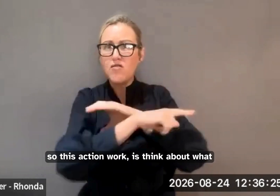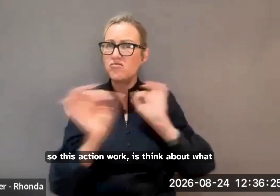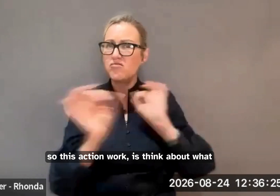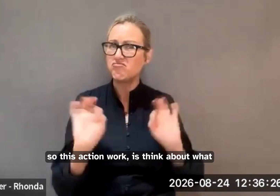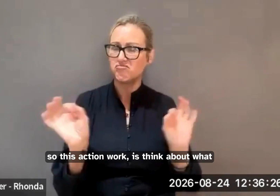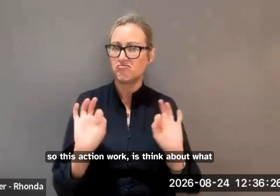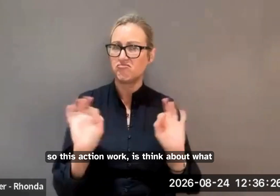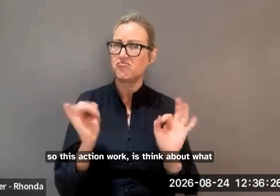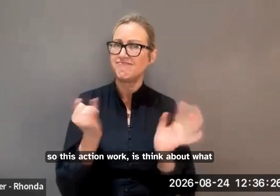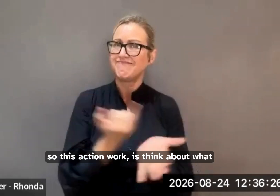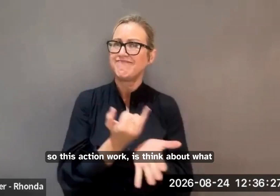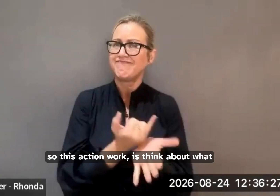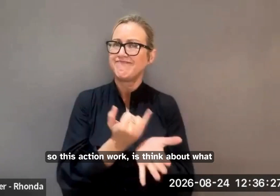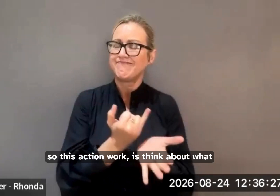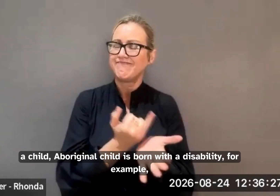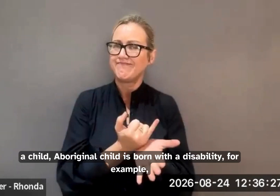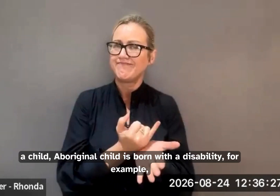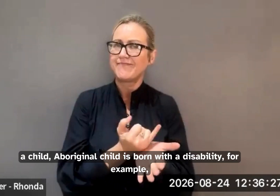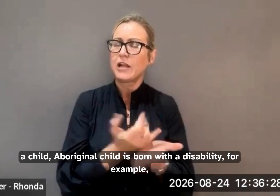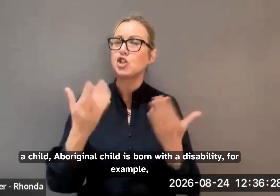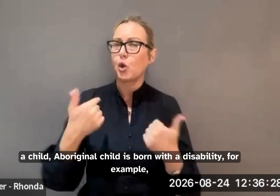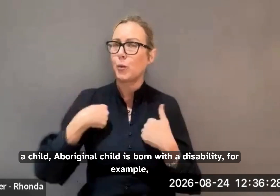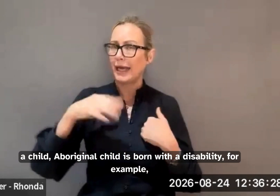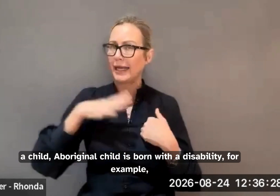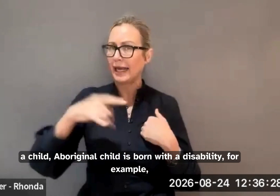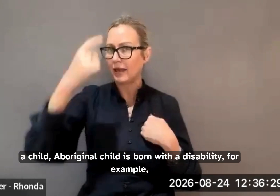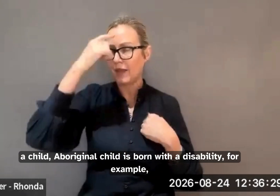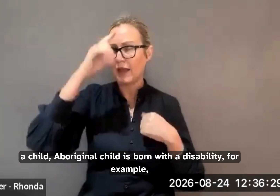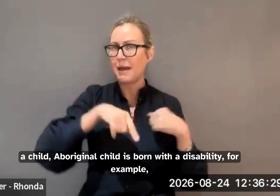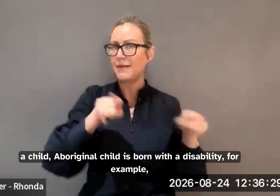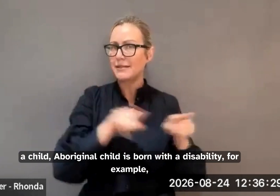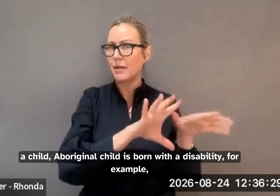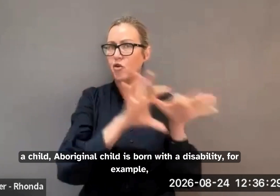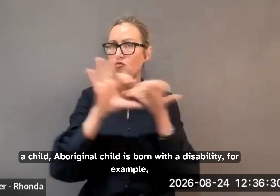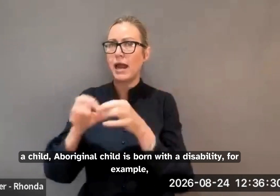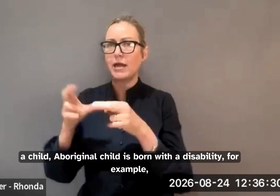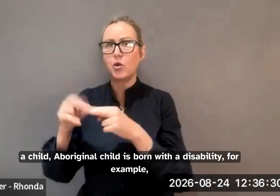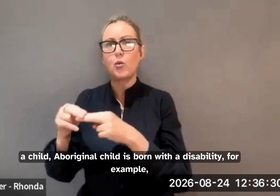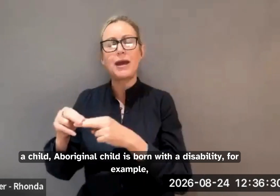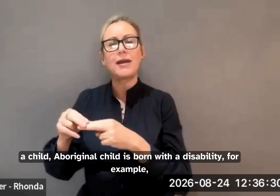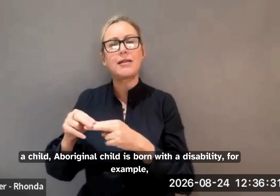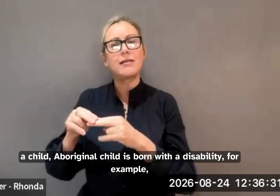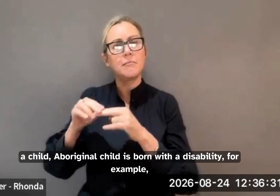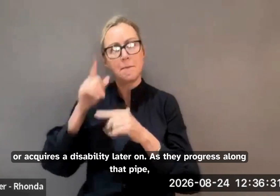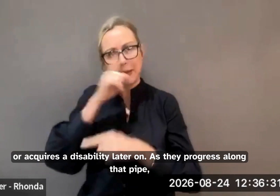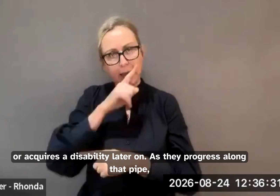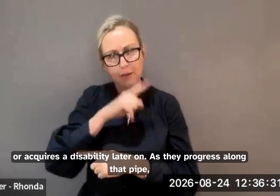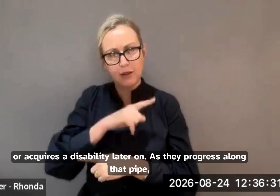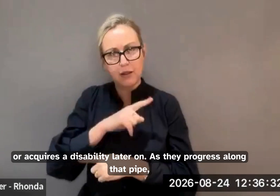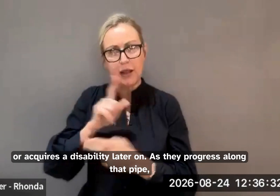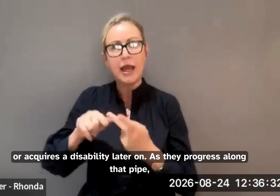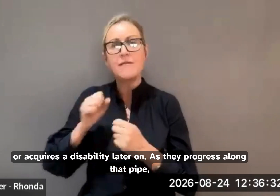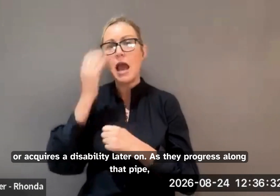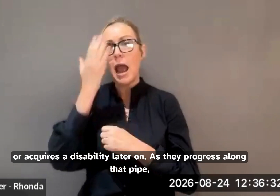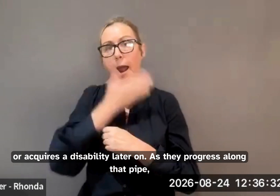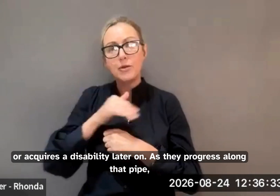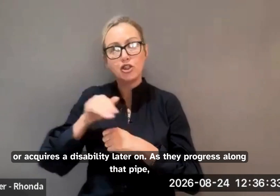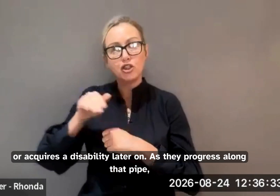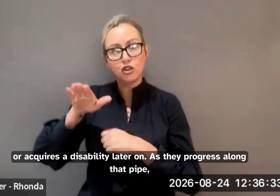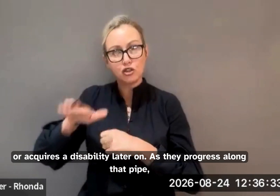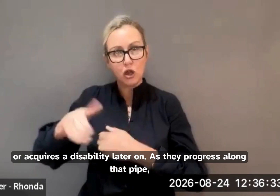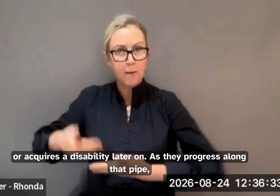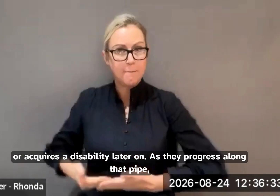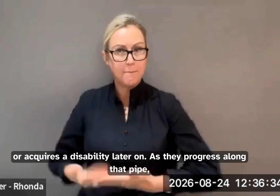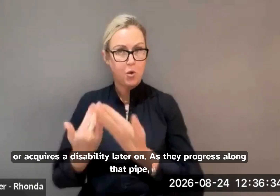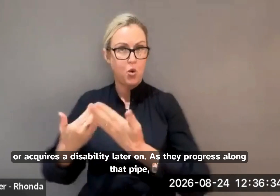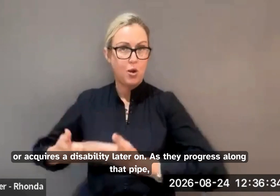work, is think about when Aboriginal child is born with a disability, for example, or acquires a disability later